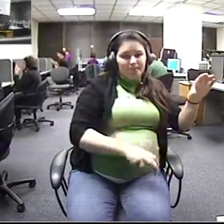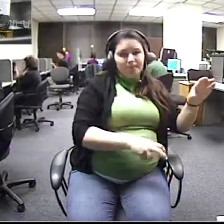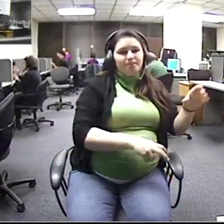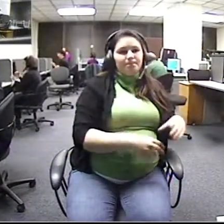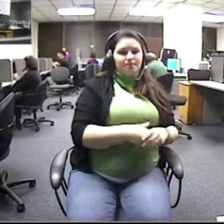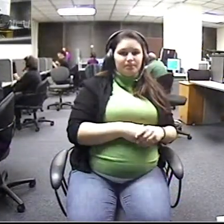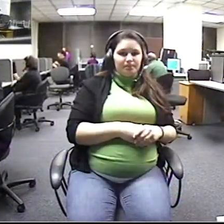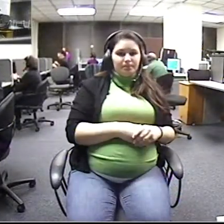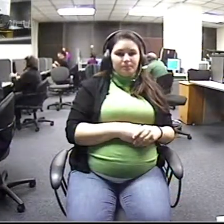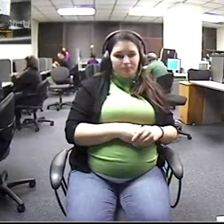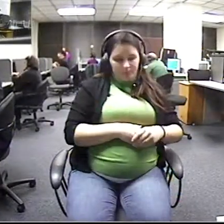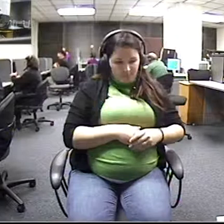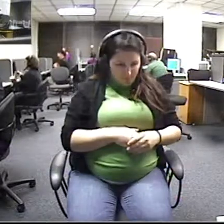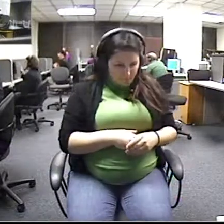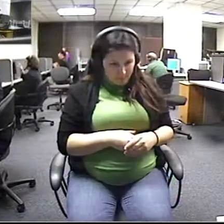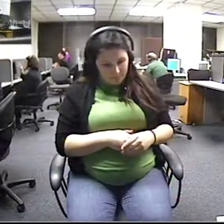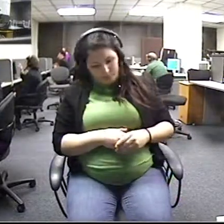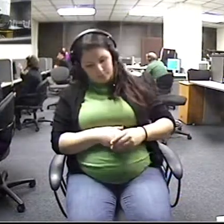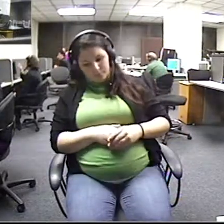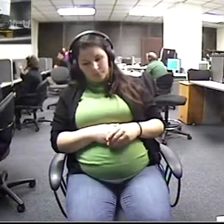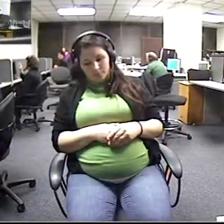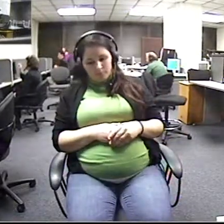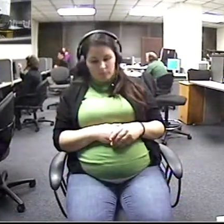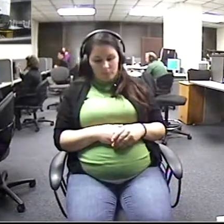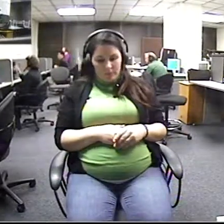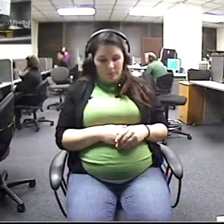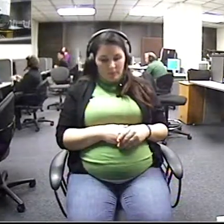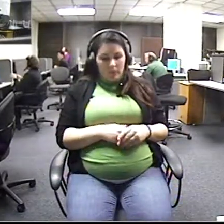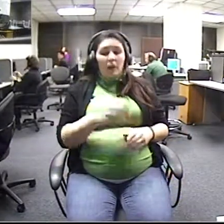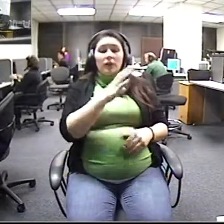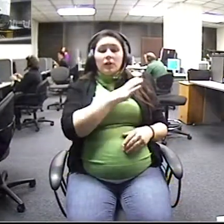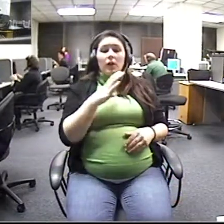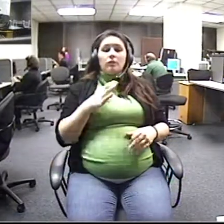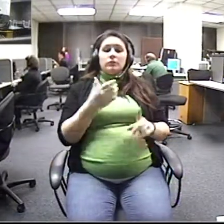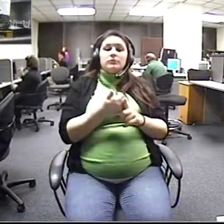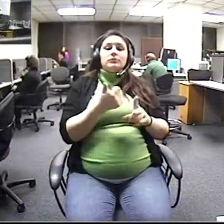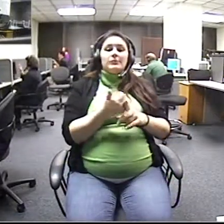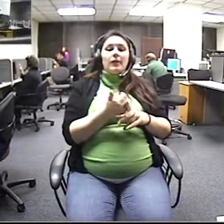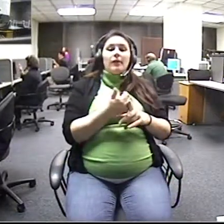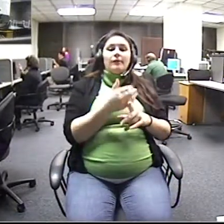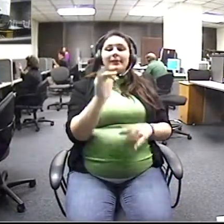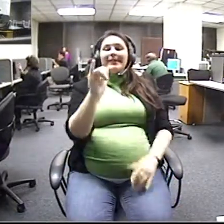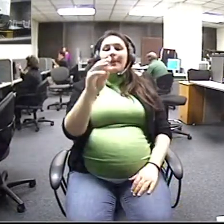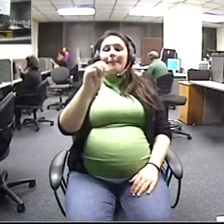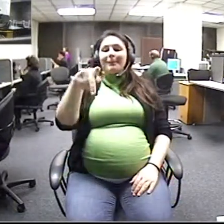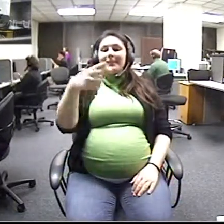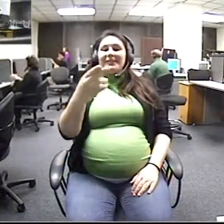federal courts. Congress can also impeach federal judges.